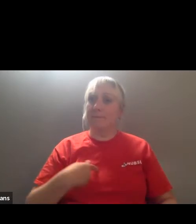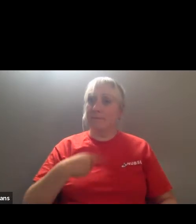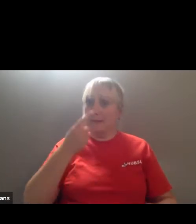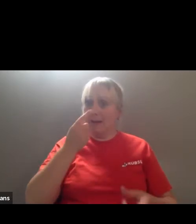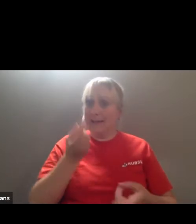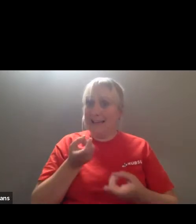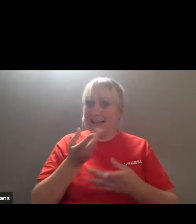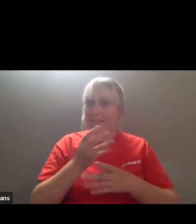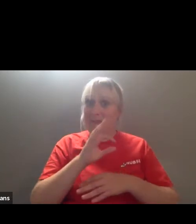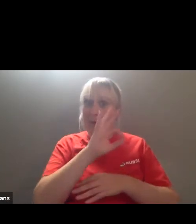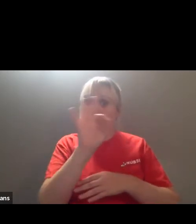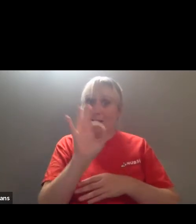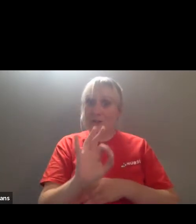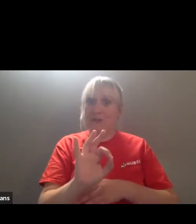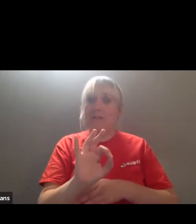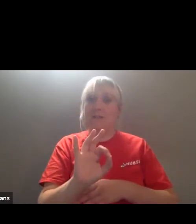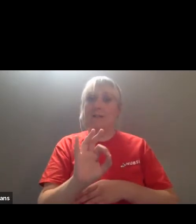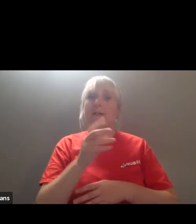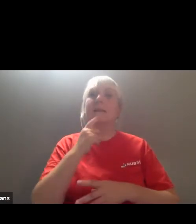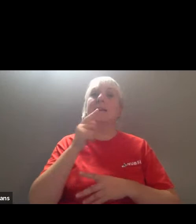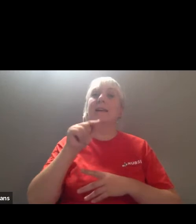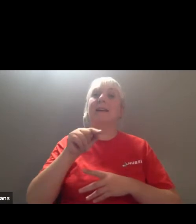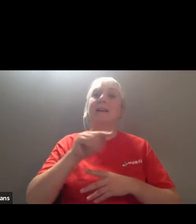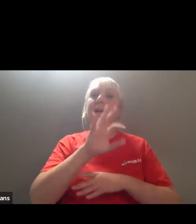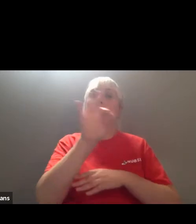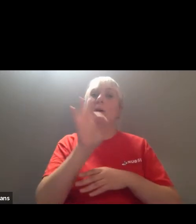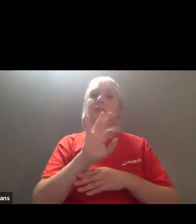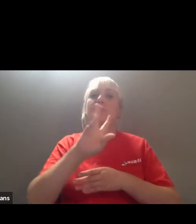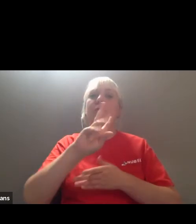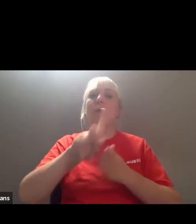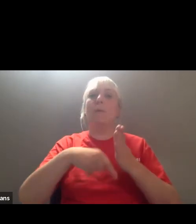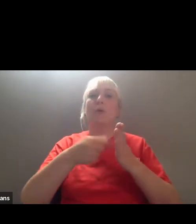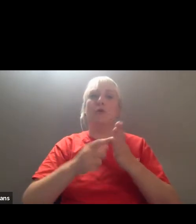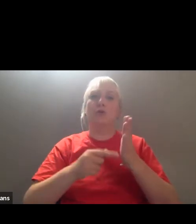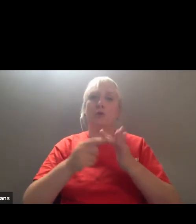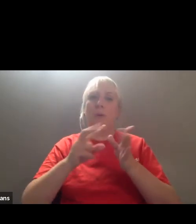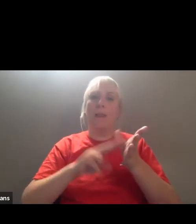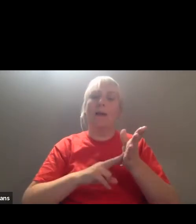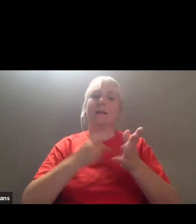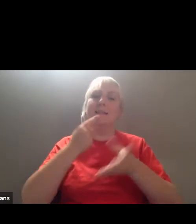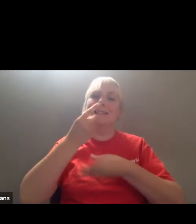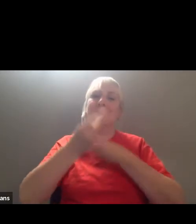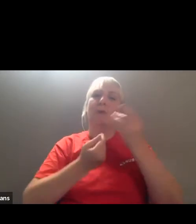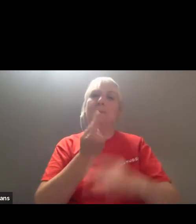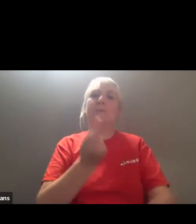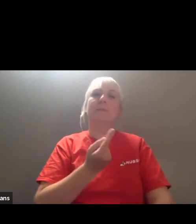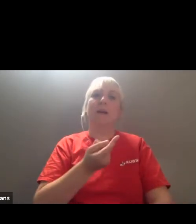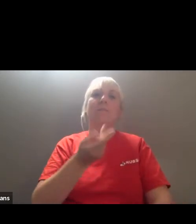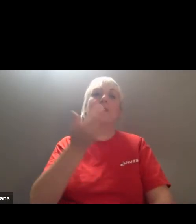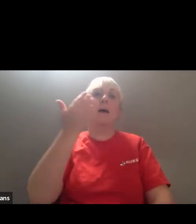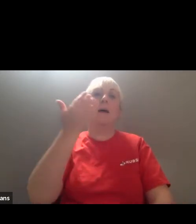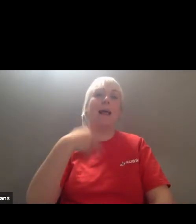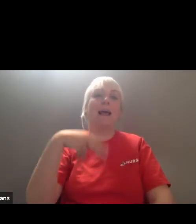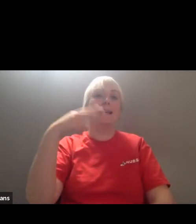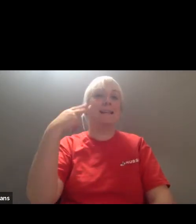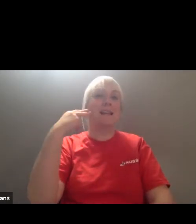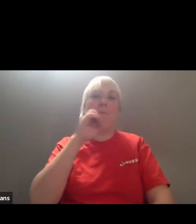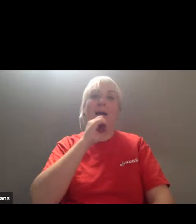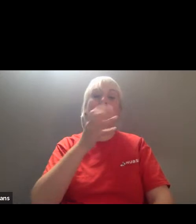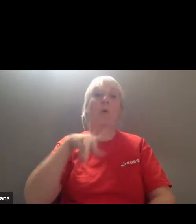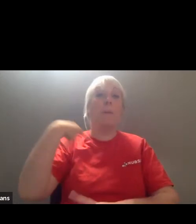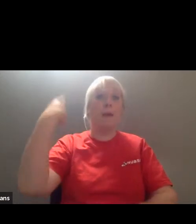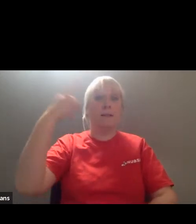question. This is from Julian, who describes himself as a black deaf guy from London who supports DPAC